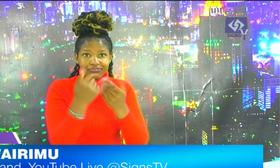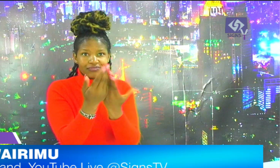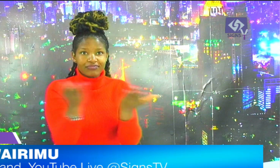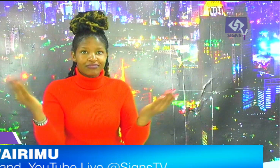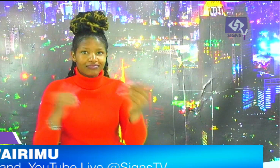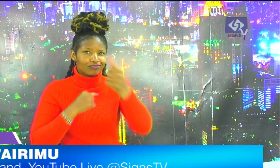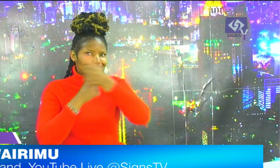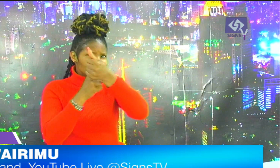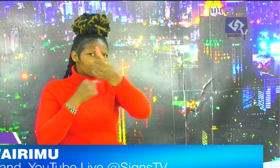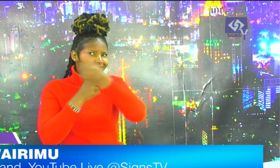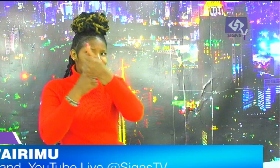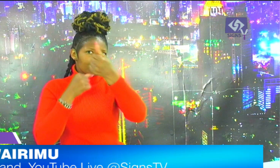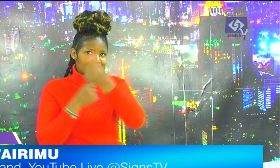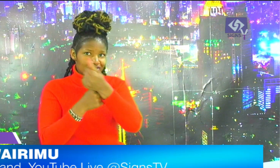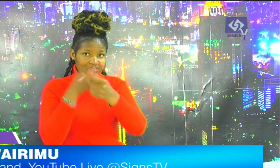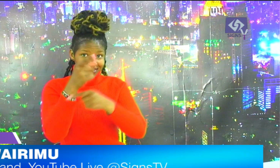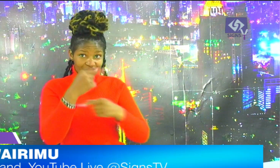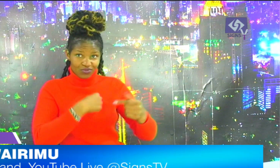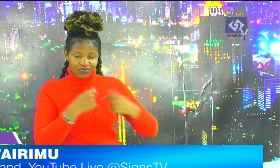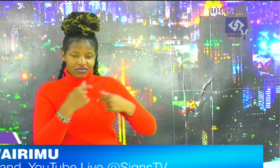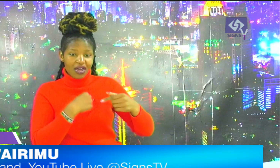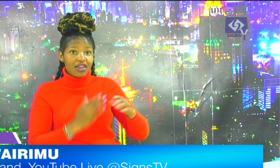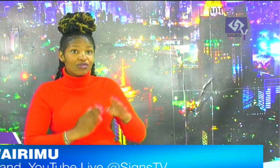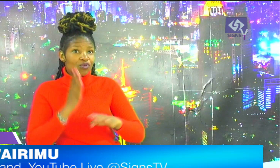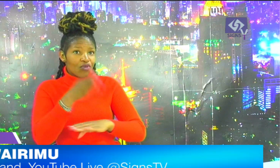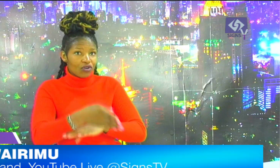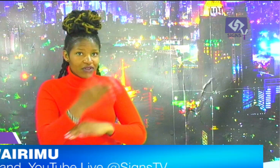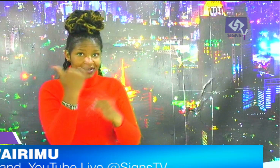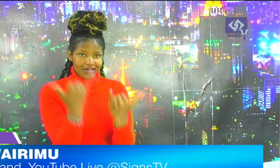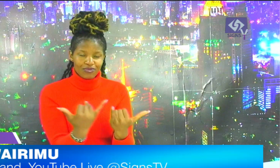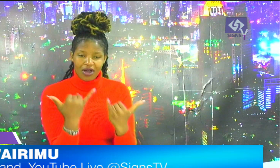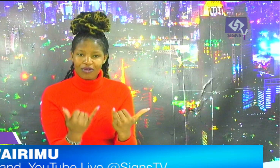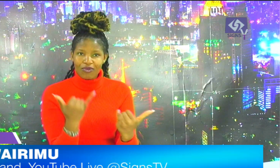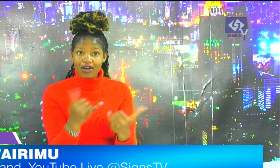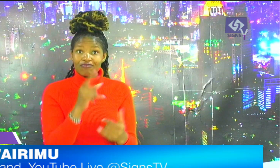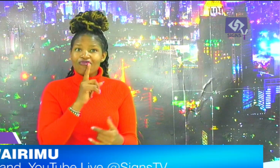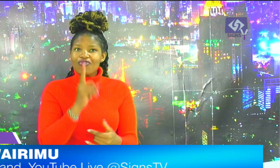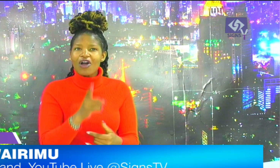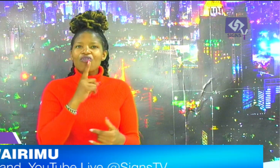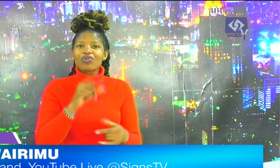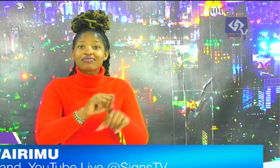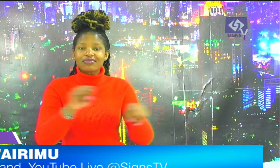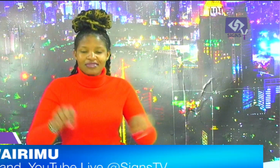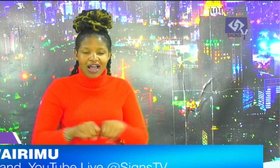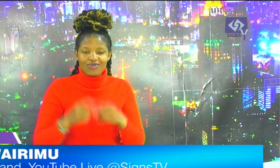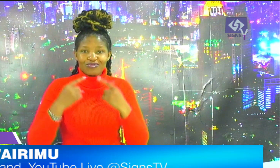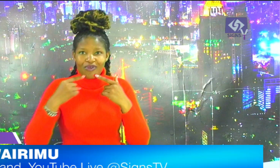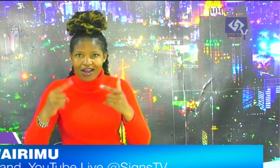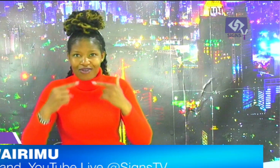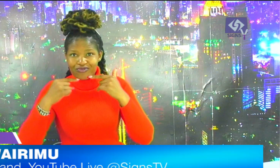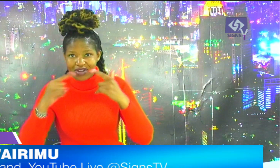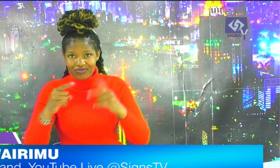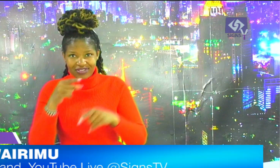Education key stakeholders are expected to voice their support or concerns over the new grading